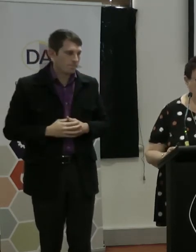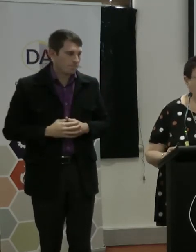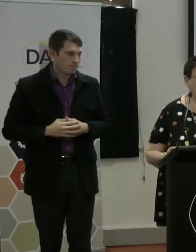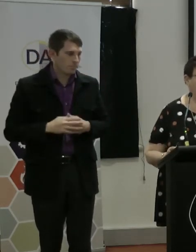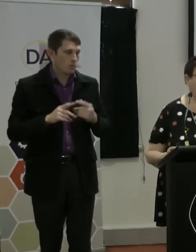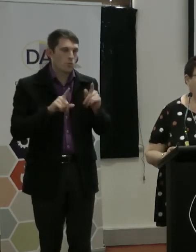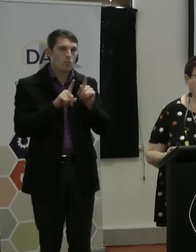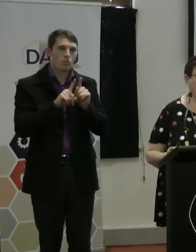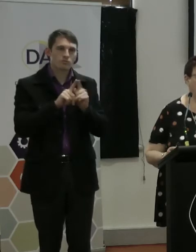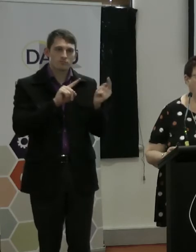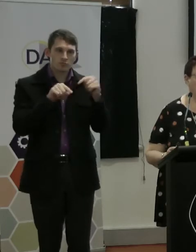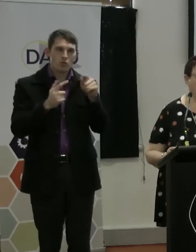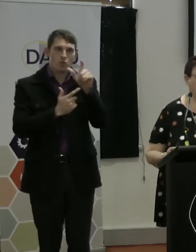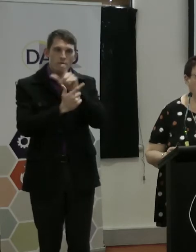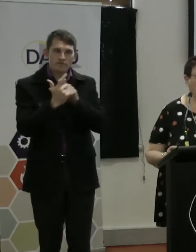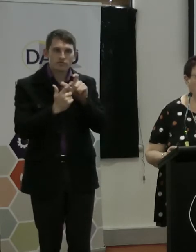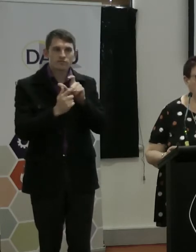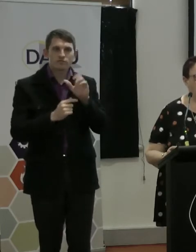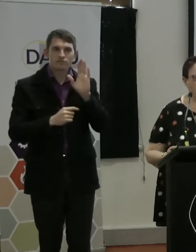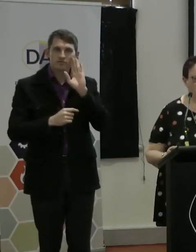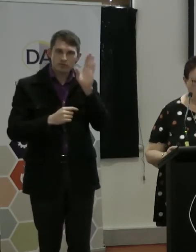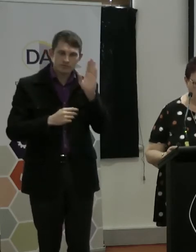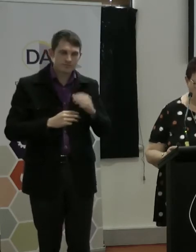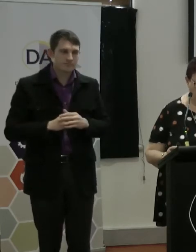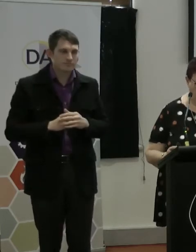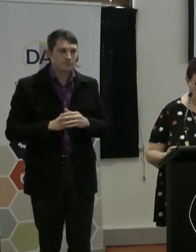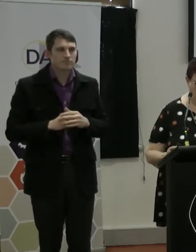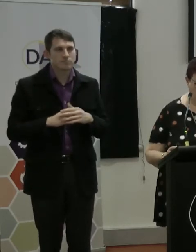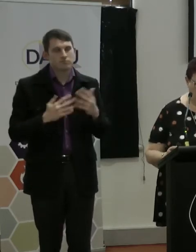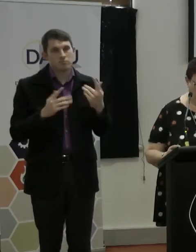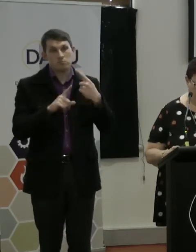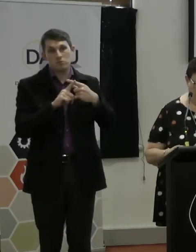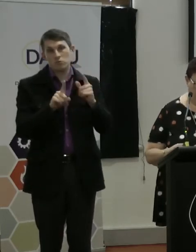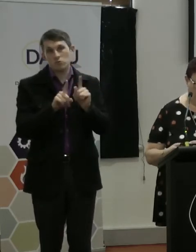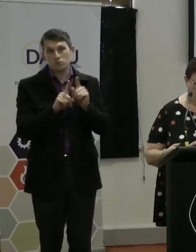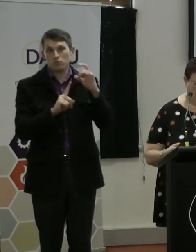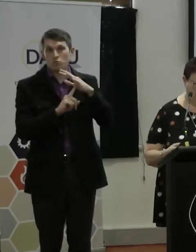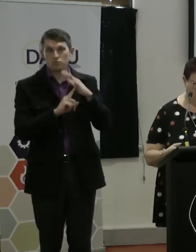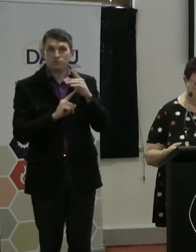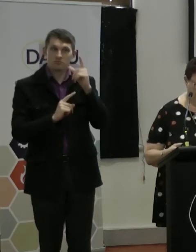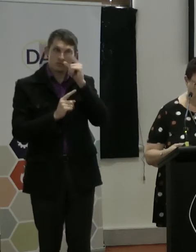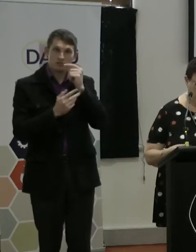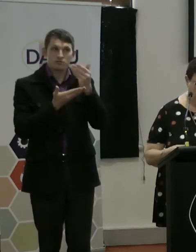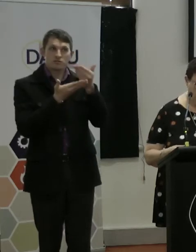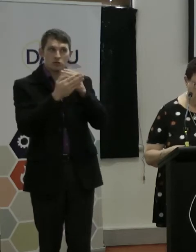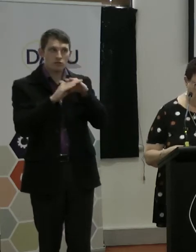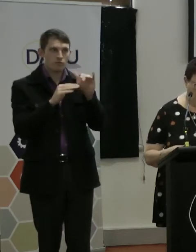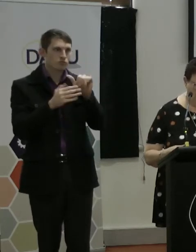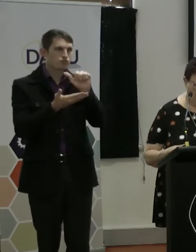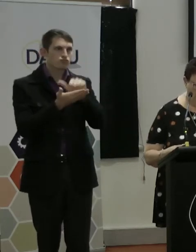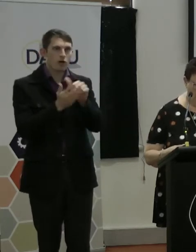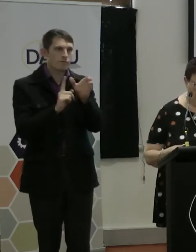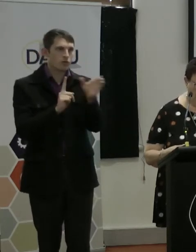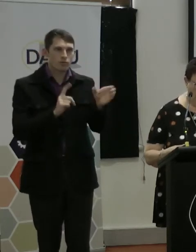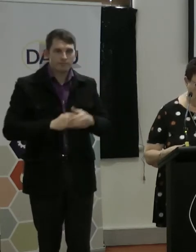conferences and symposiums, but I guess more importantly, they're available to discuss referrals. They